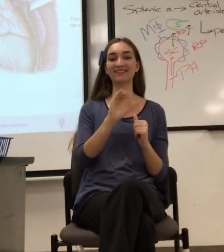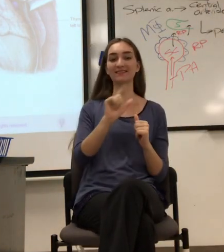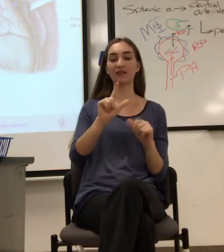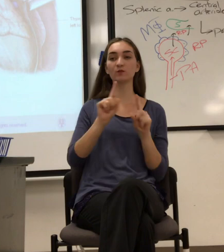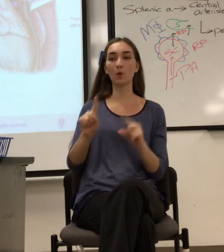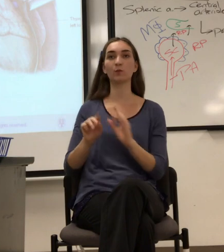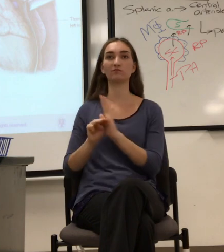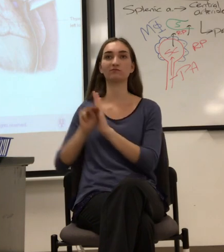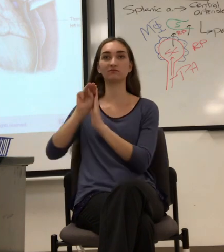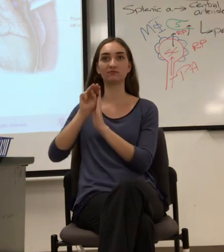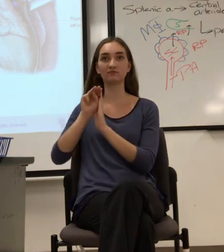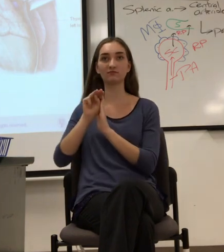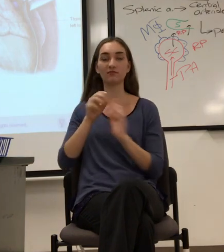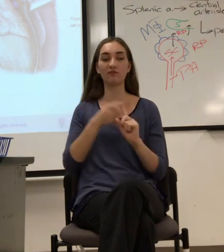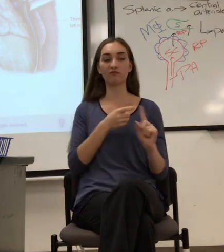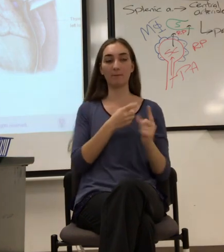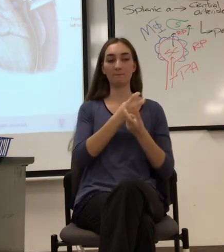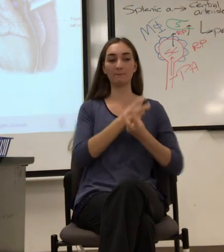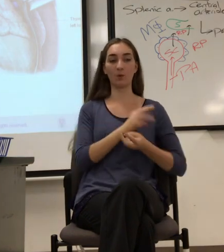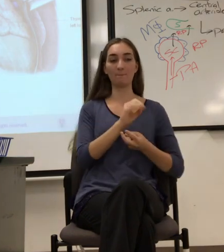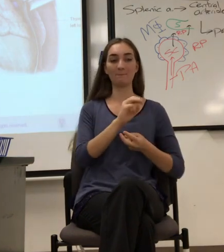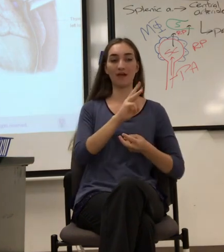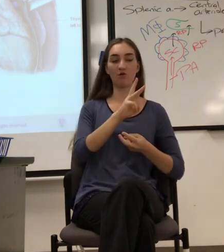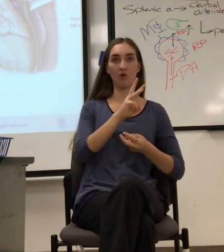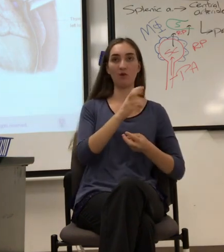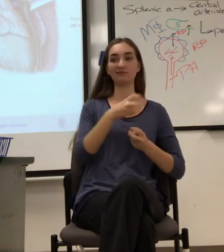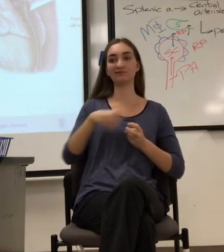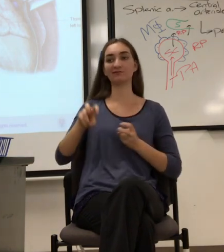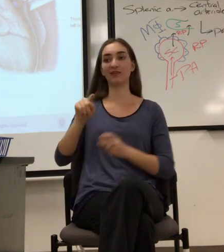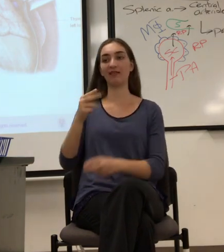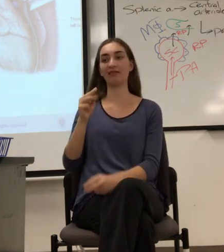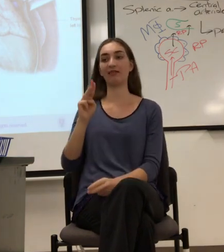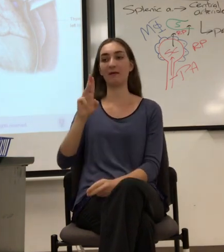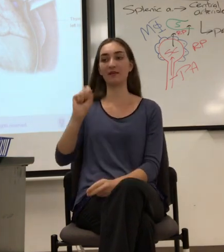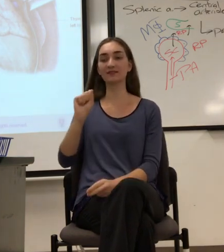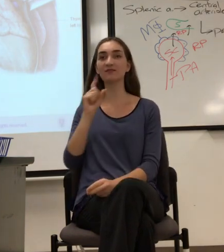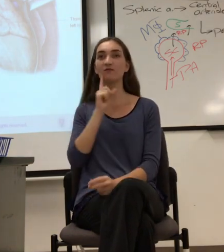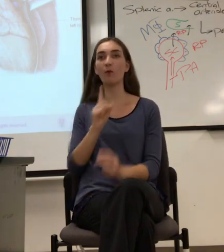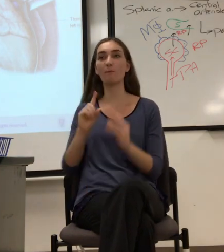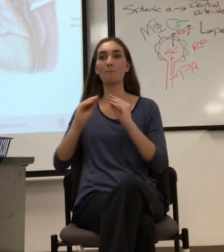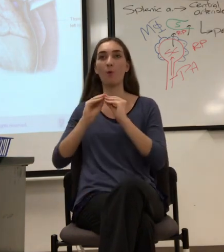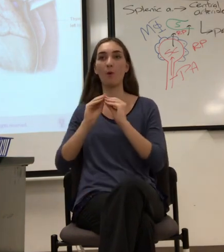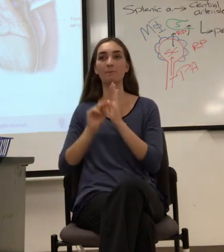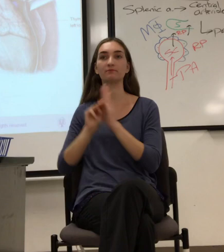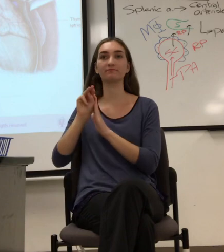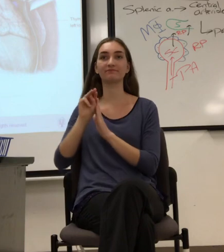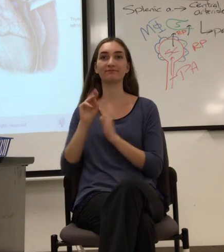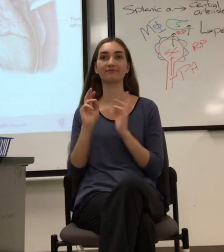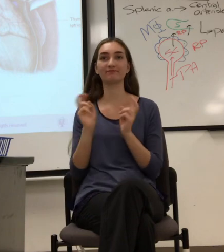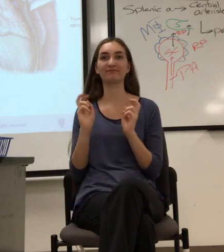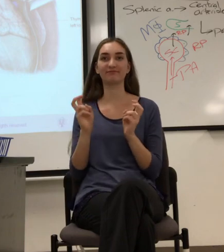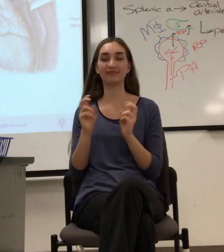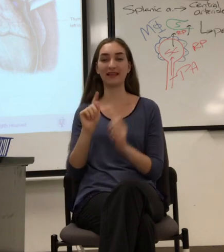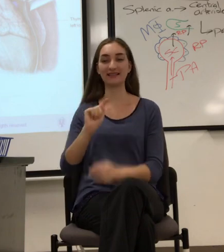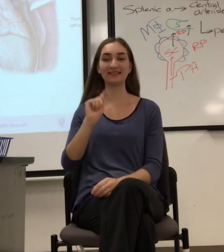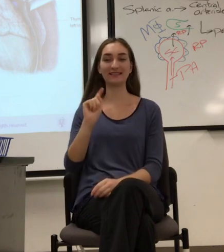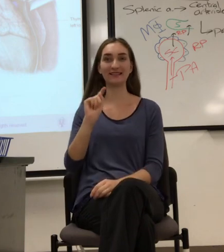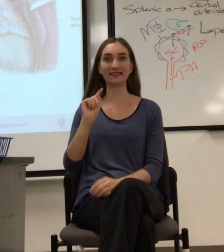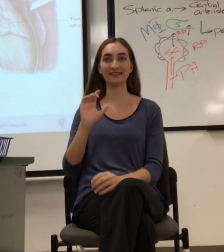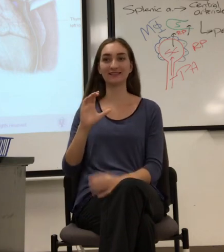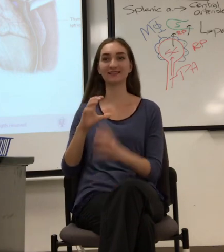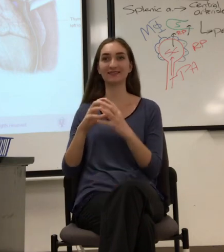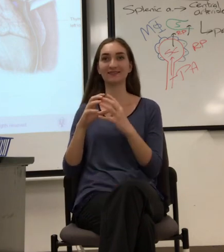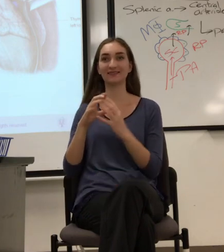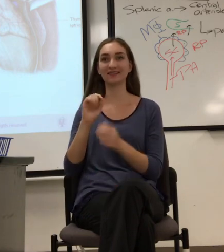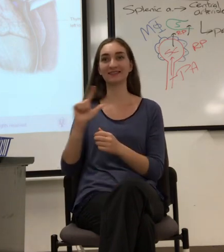marrow to thymus for more maturation. So we call this like a T-cell education.